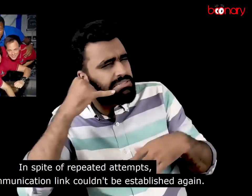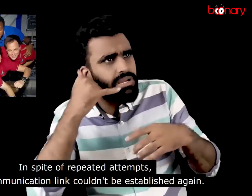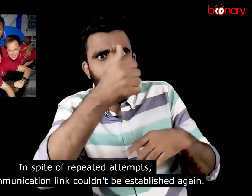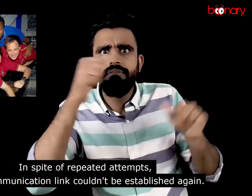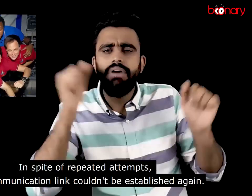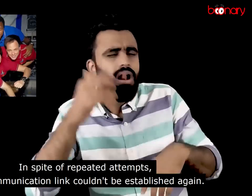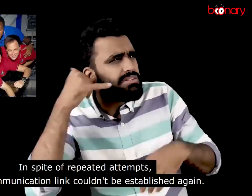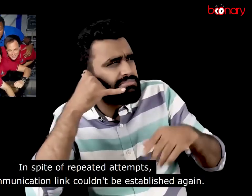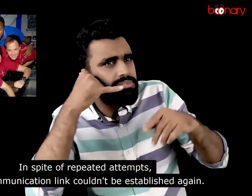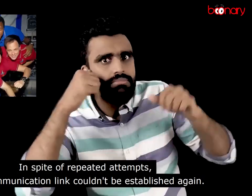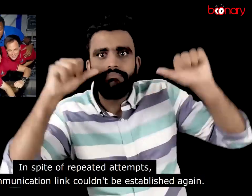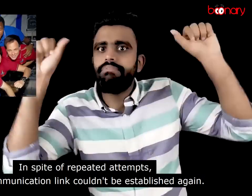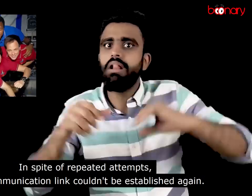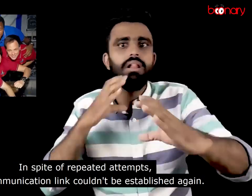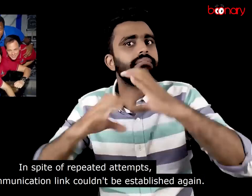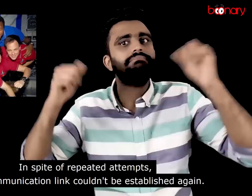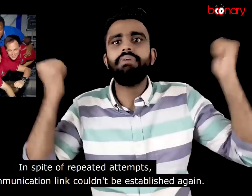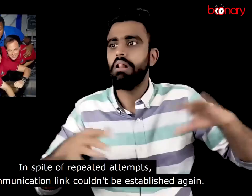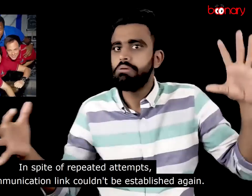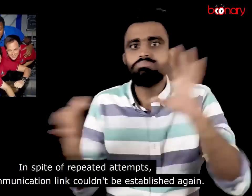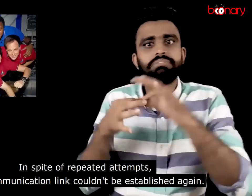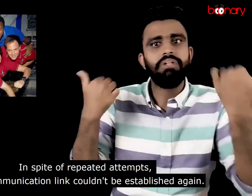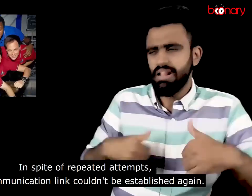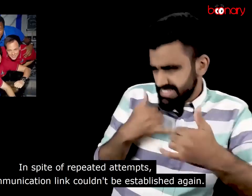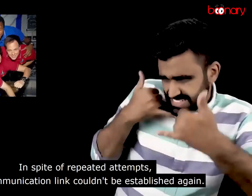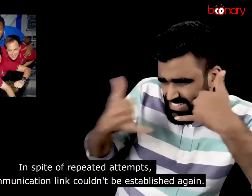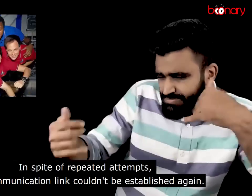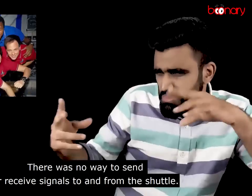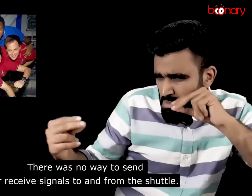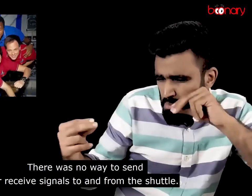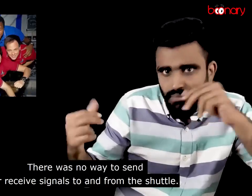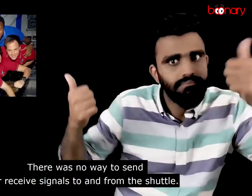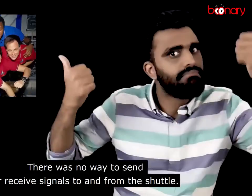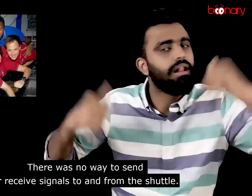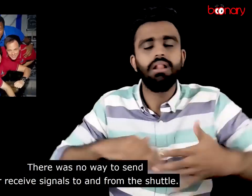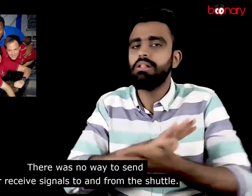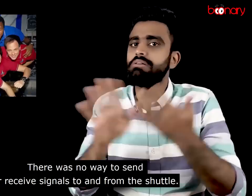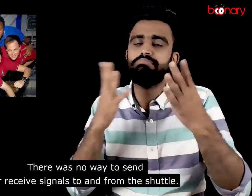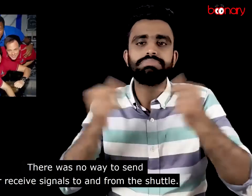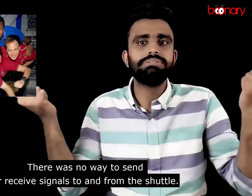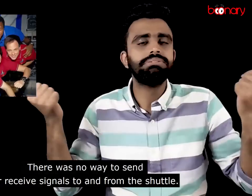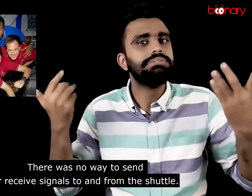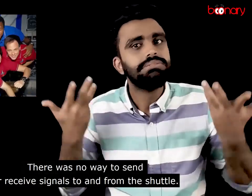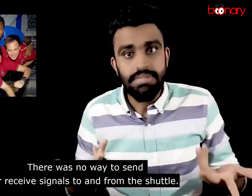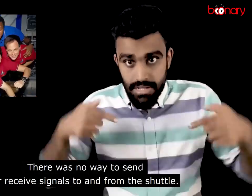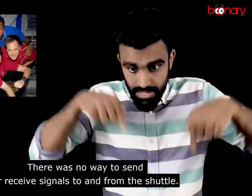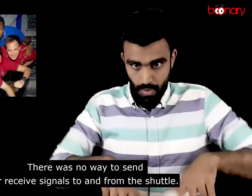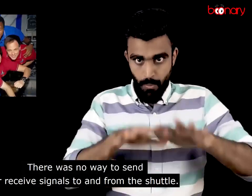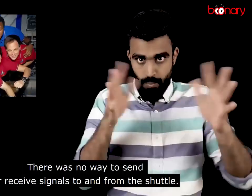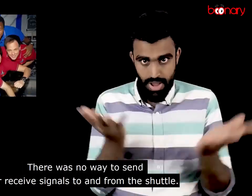communication link couldn't be established again. There was no way to send or receive signals to and from the shuttle.